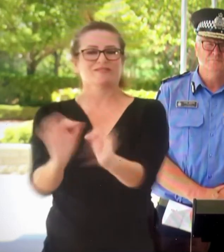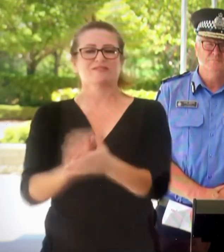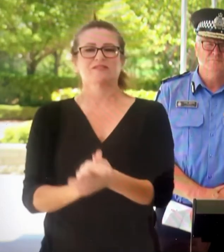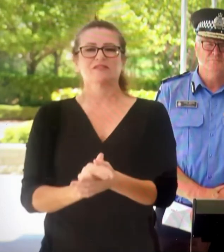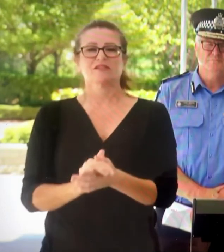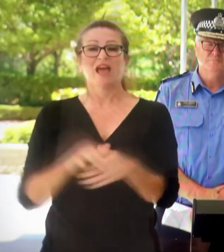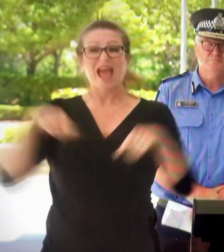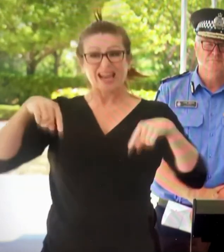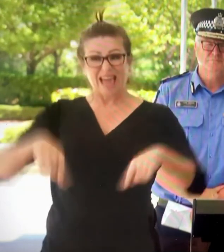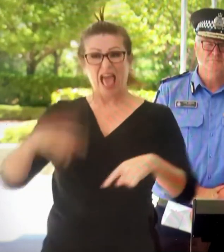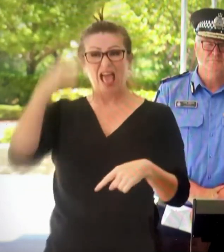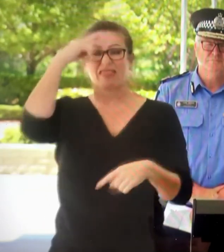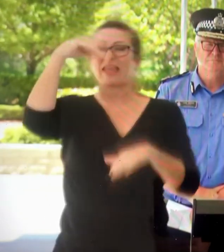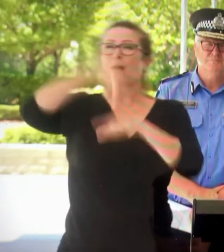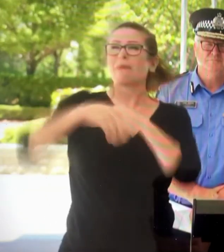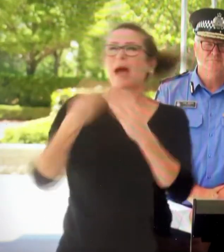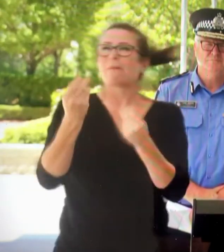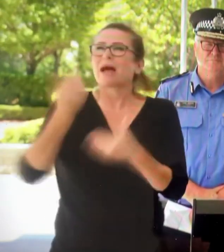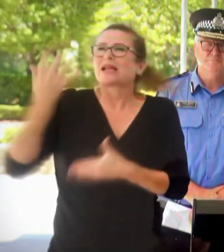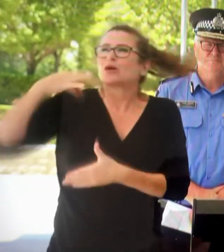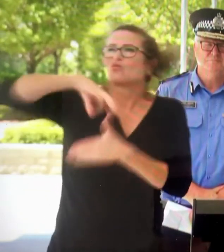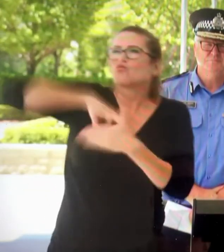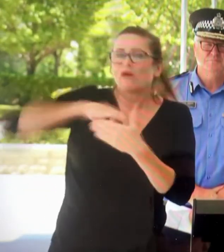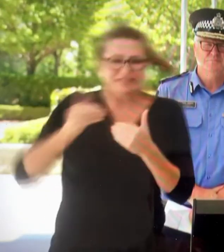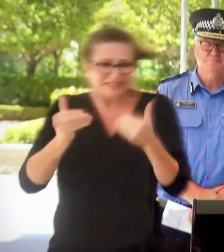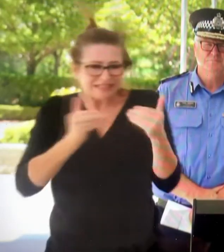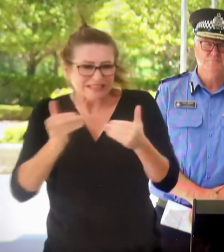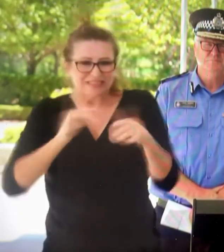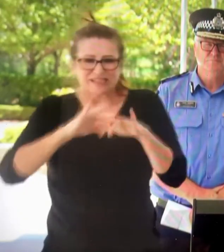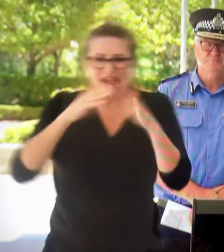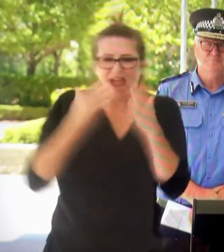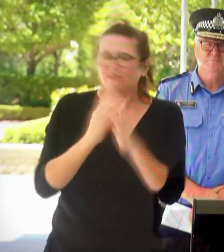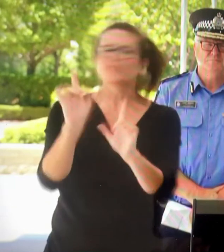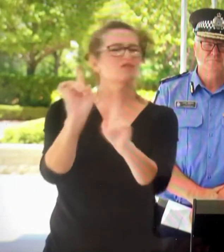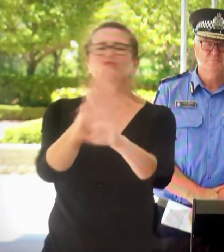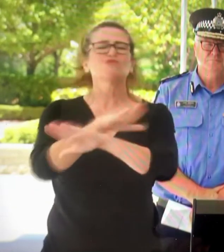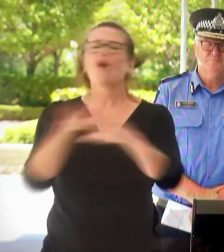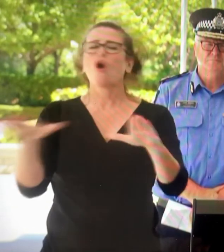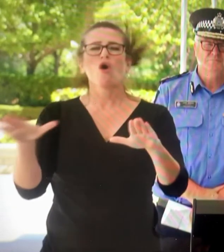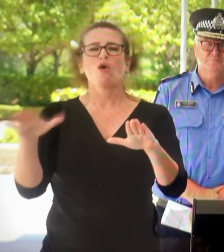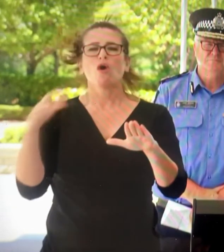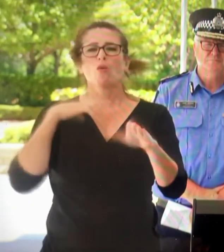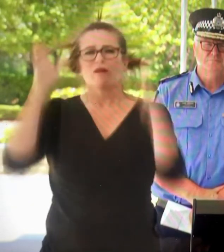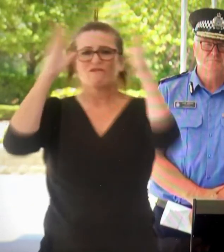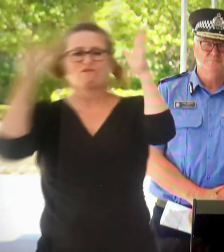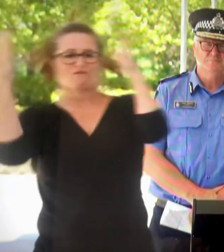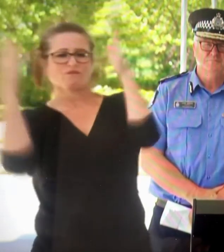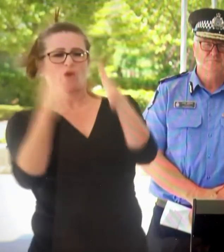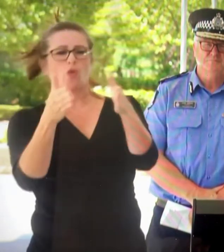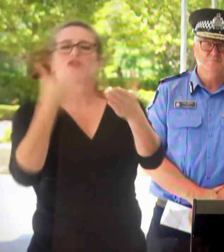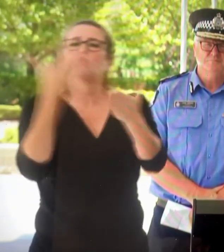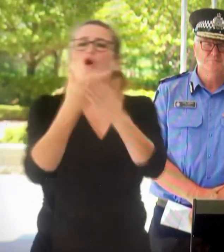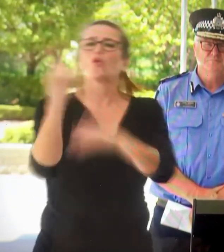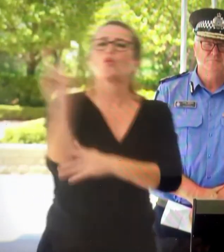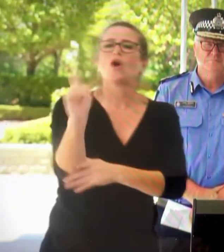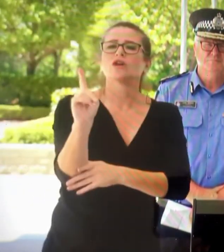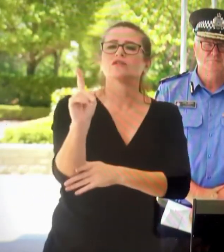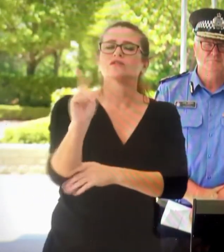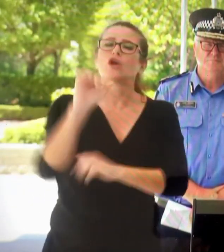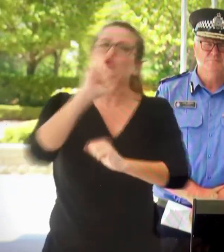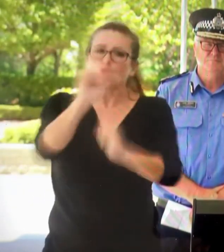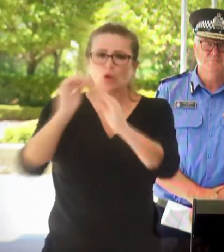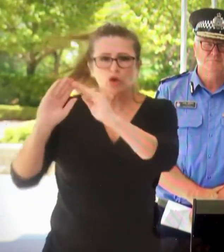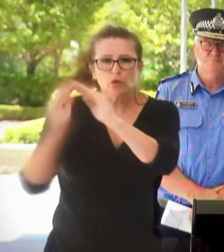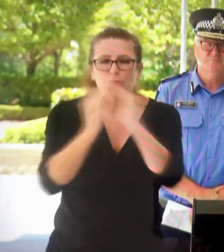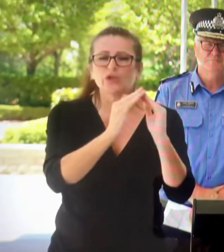about profitability in commerce. It's a time to think about working for your